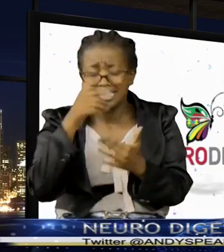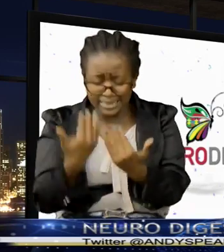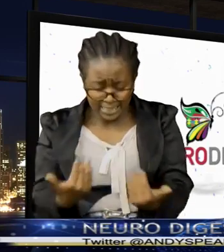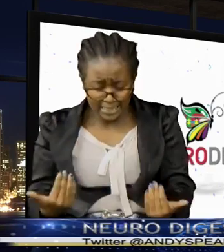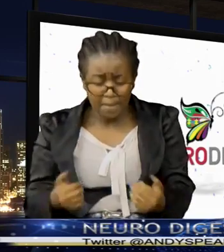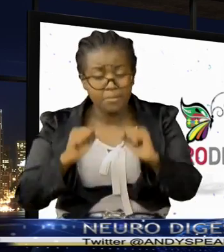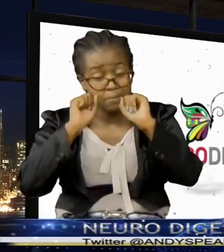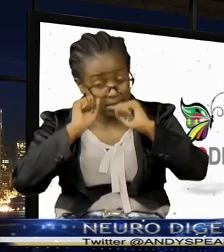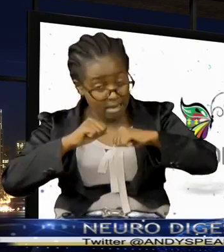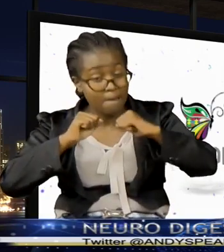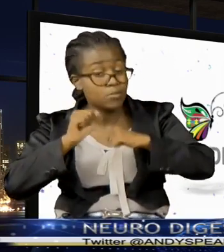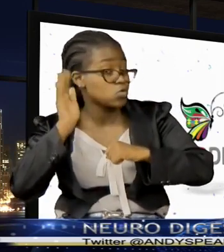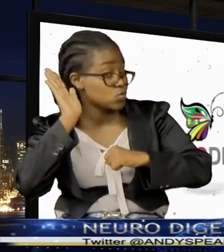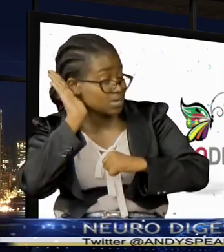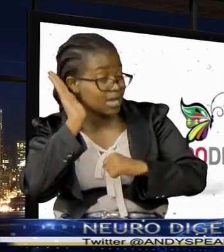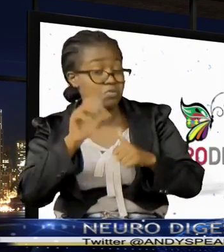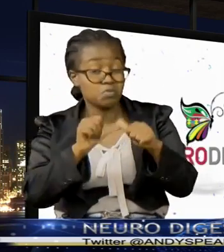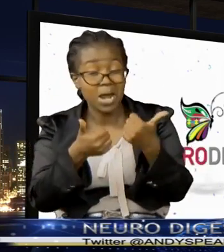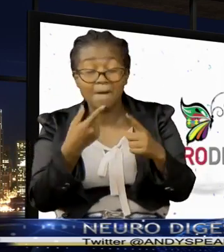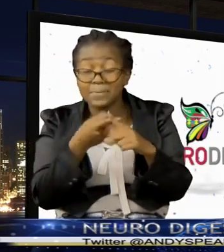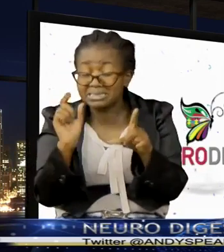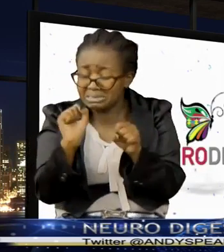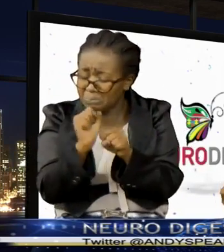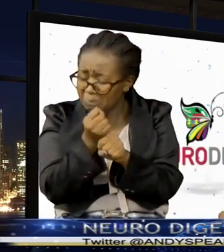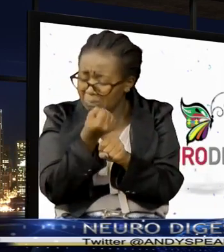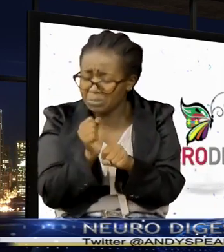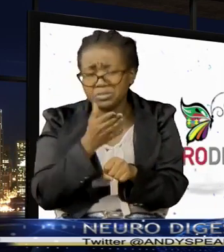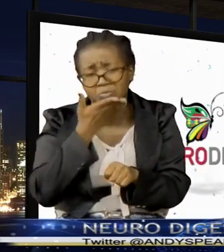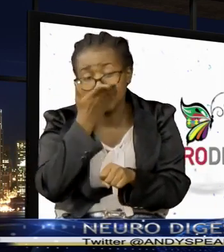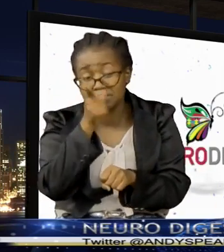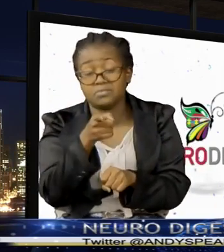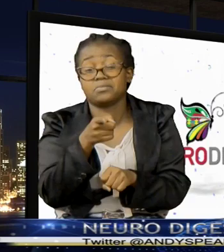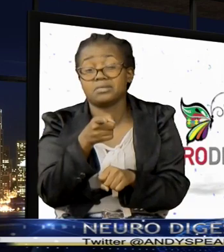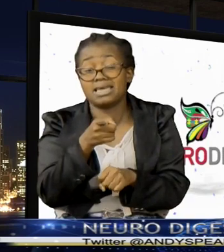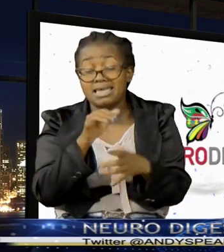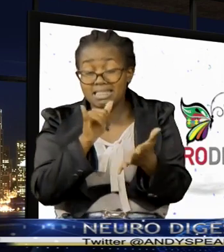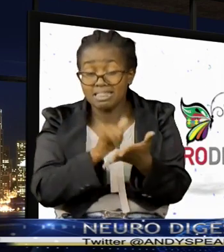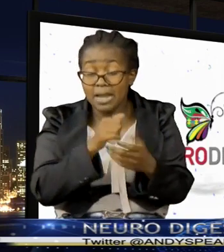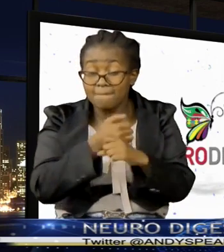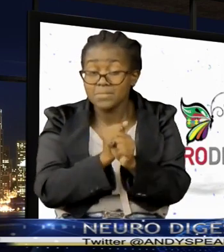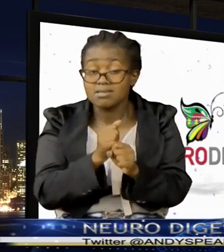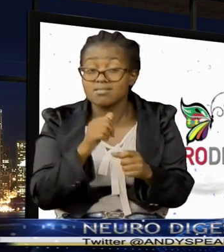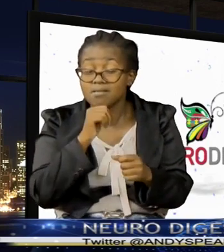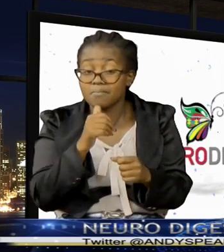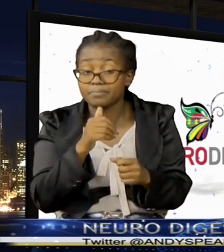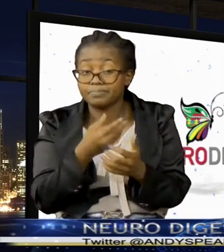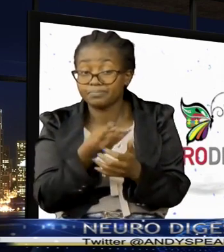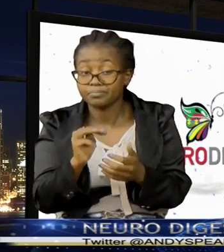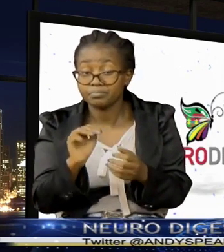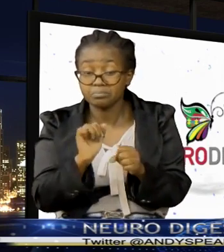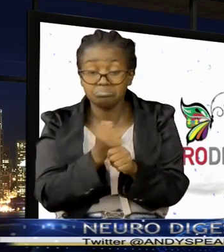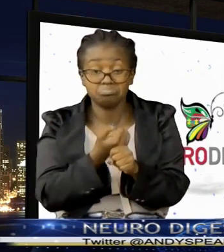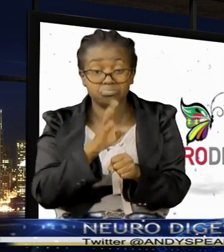may be able to hear you, but they might not be able to respond to you. That makes them nonverbal. When a child